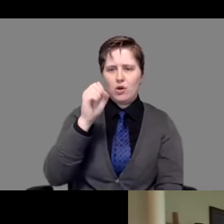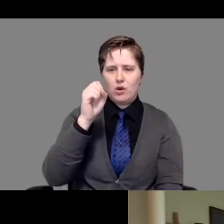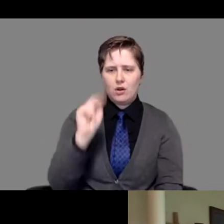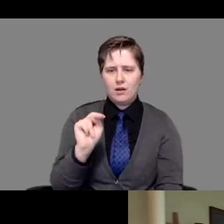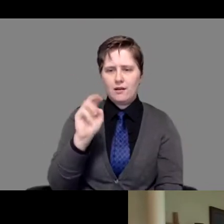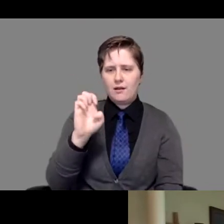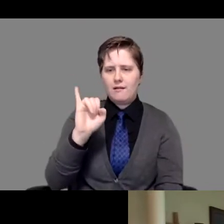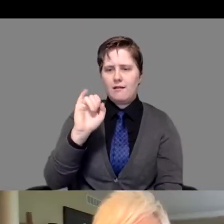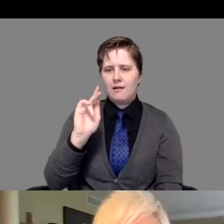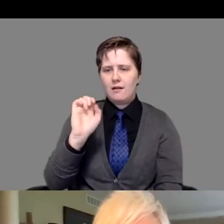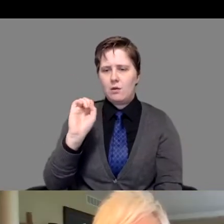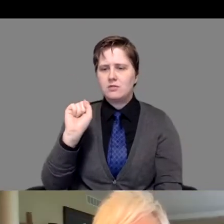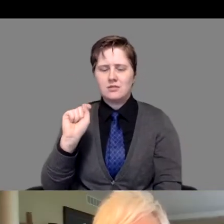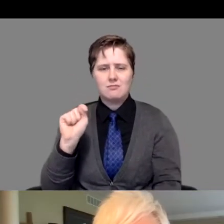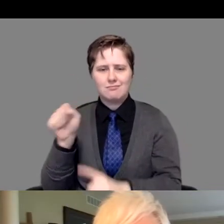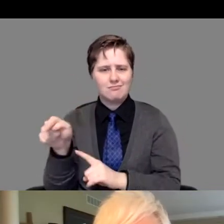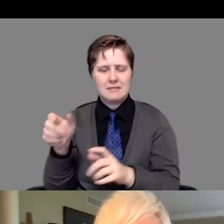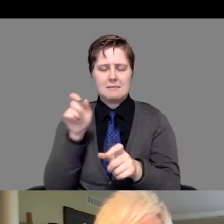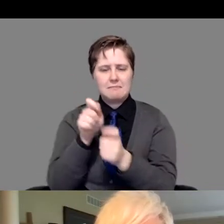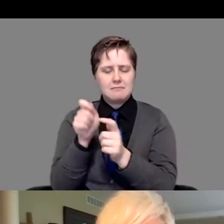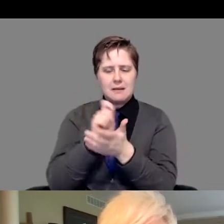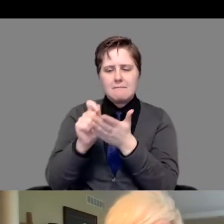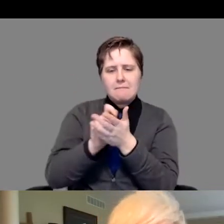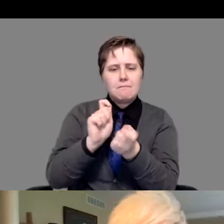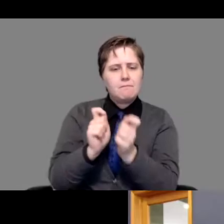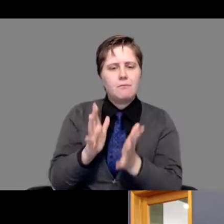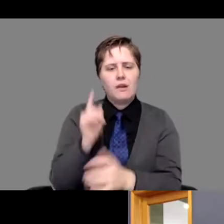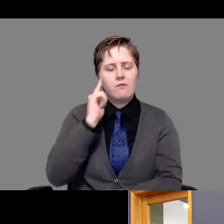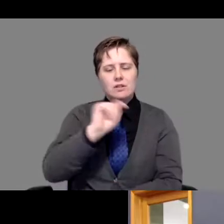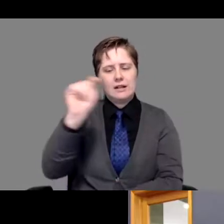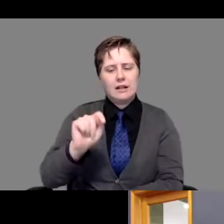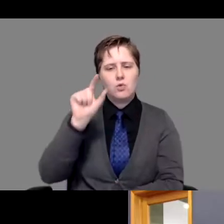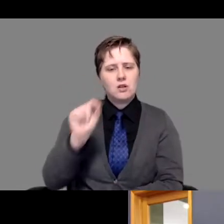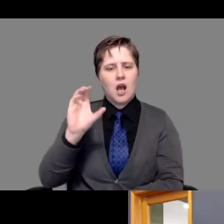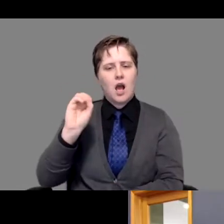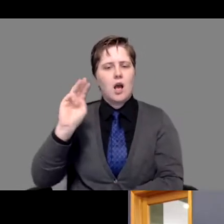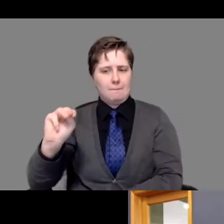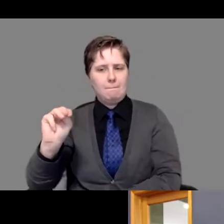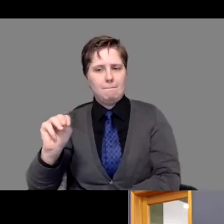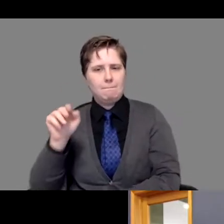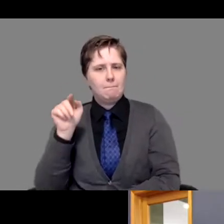the conversation now. He is the editor at Toledo.Comm. John,